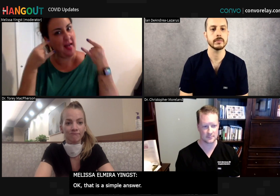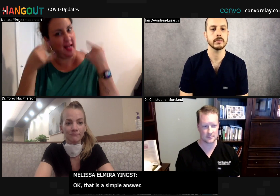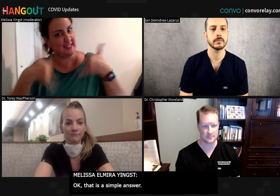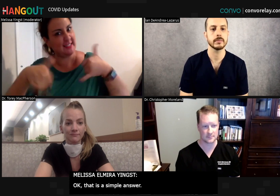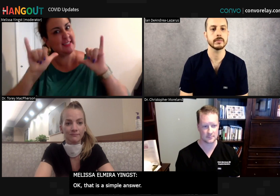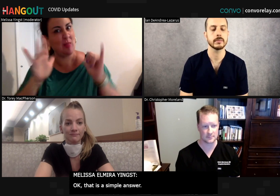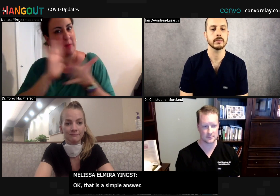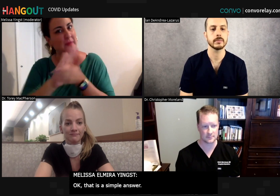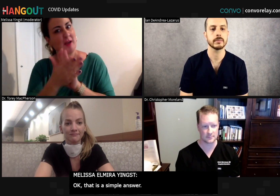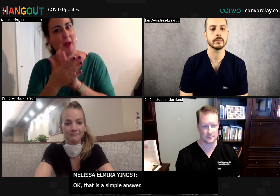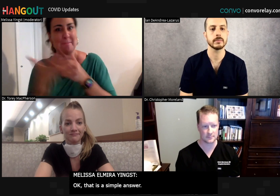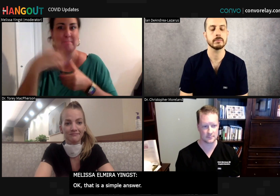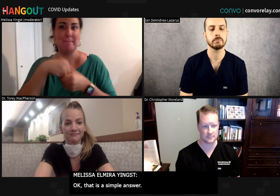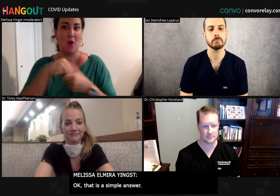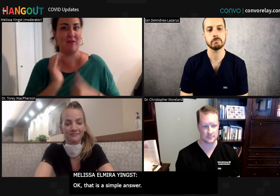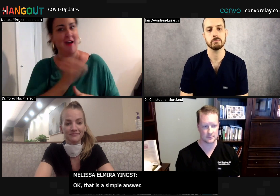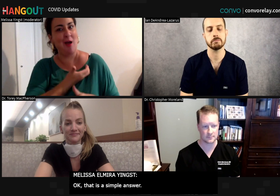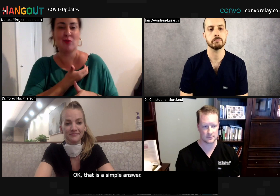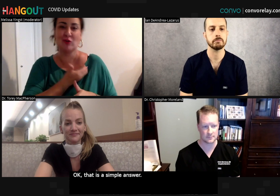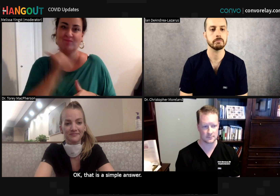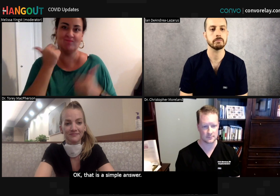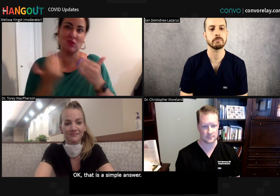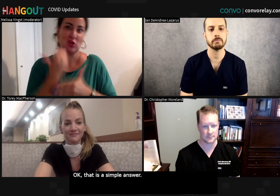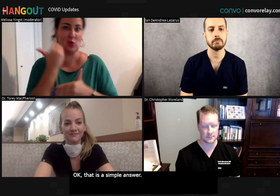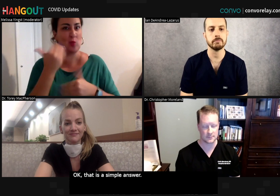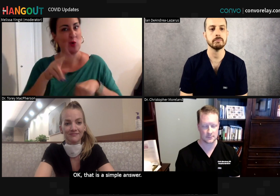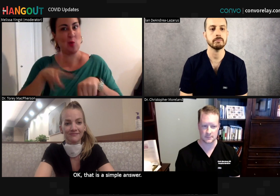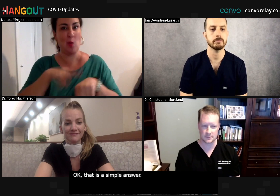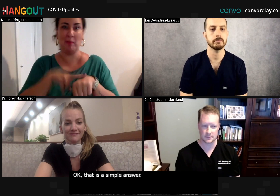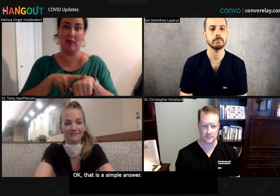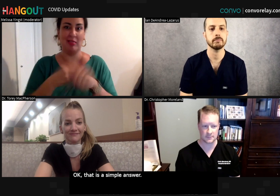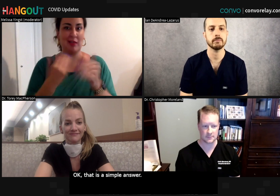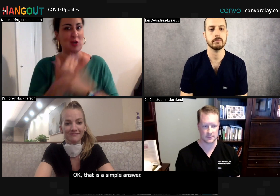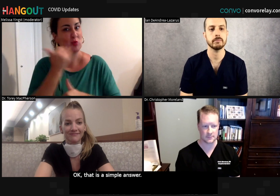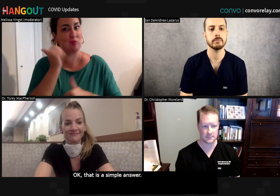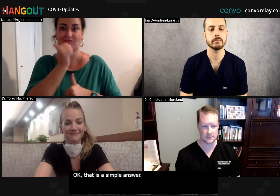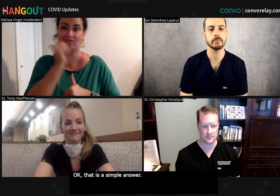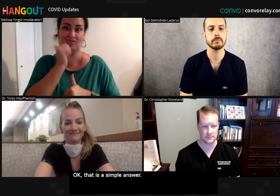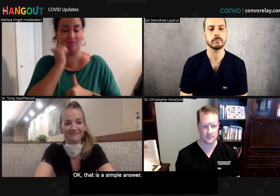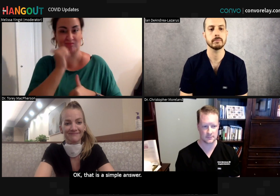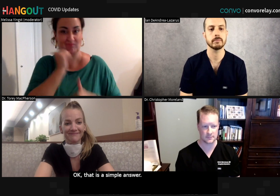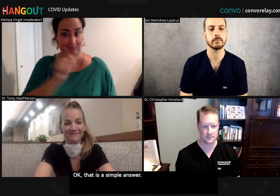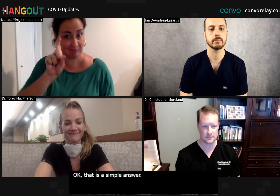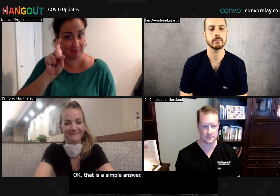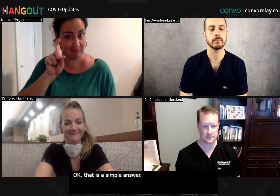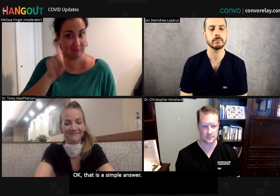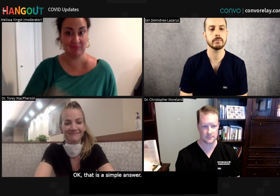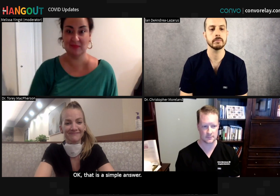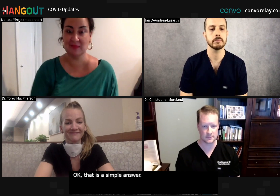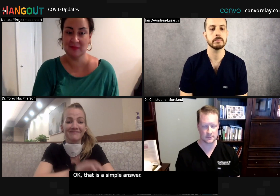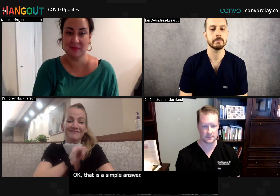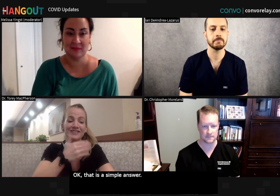COVID settles, you think that they're still going to continue a mask mandate and it's going to be part of our everyday norm?